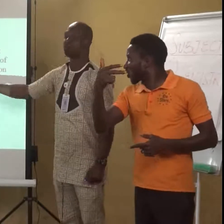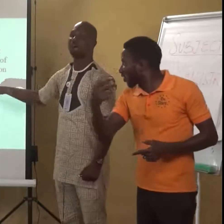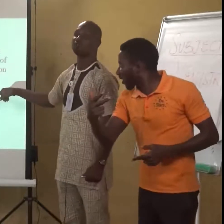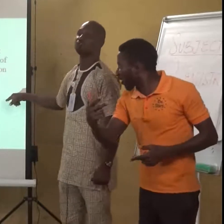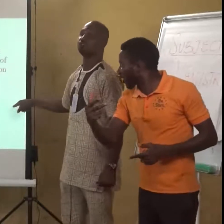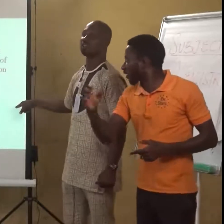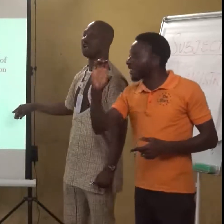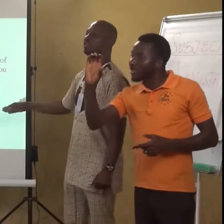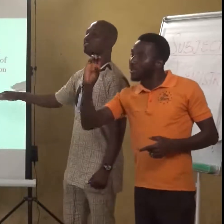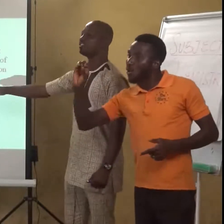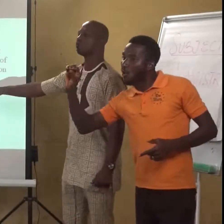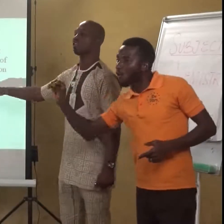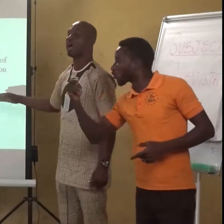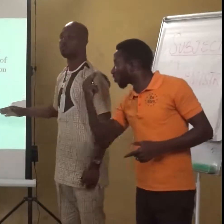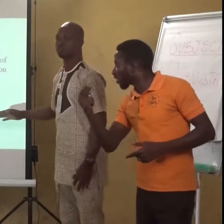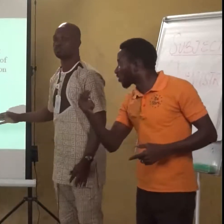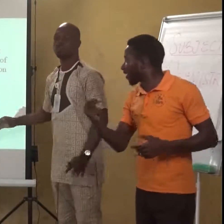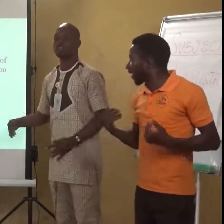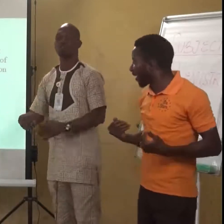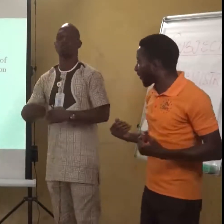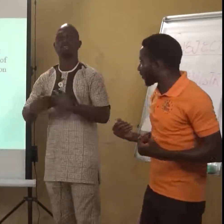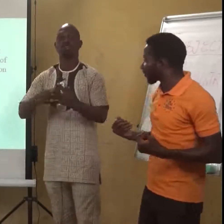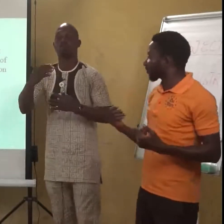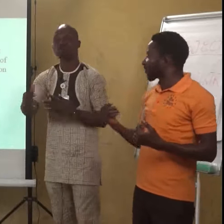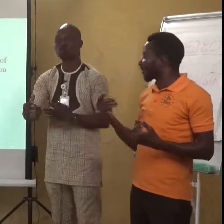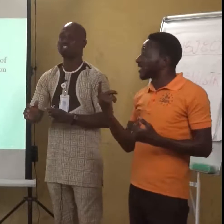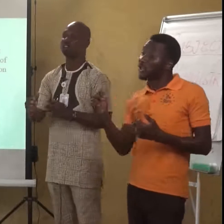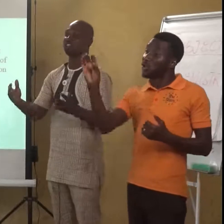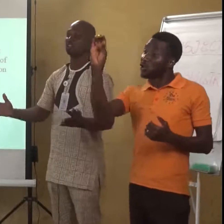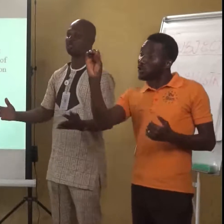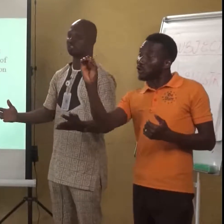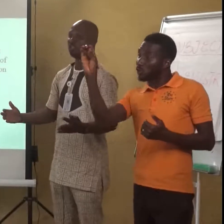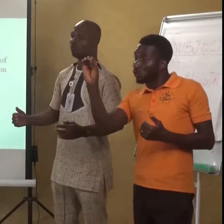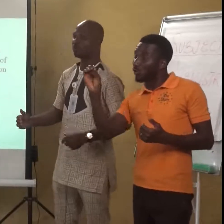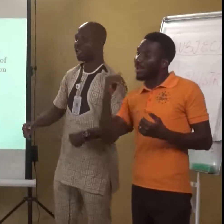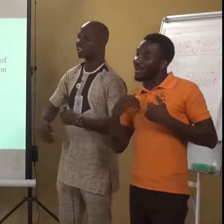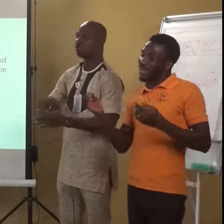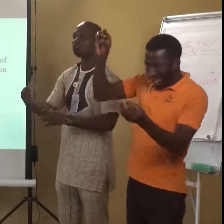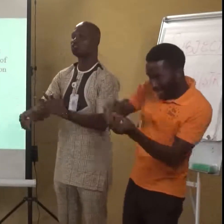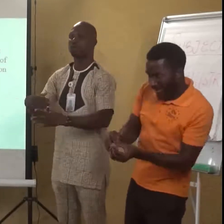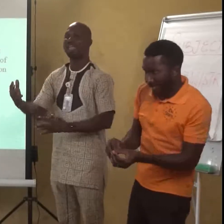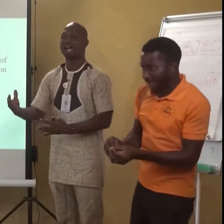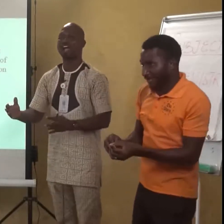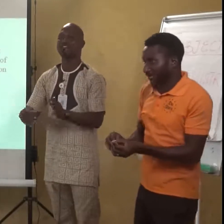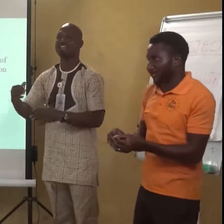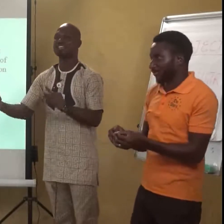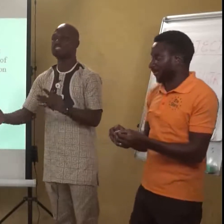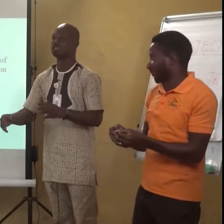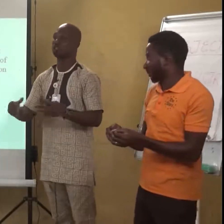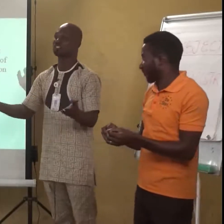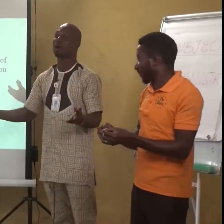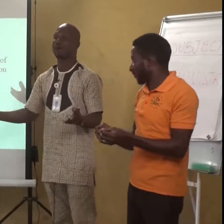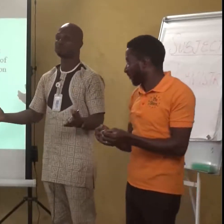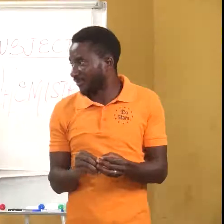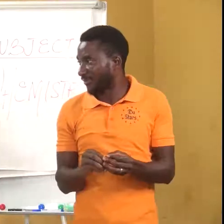there, you have 2 here. This is what happens when you make your kunu. It's very sweet. But when you expose it to air, after a day, it